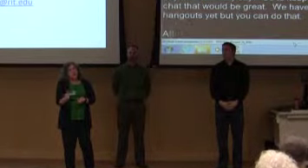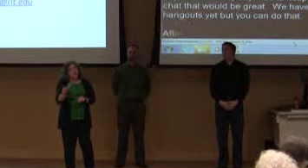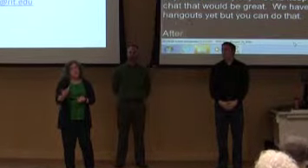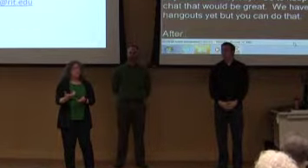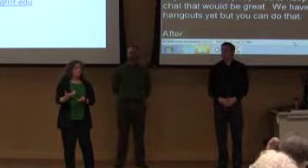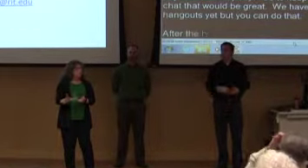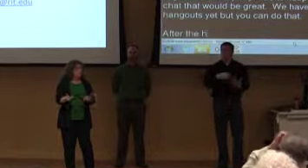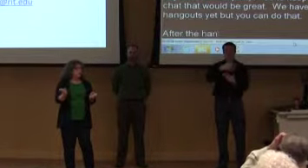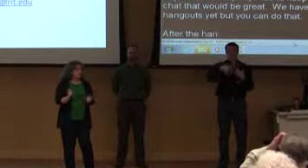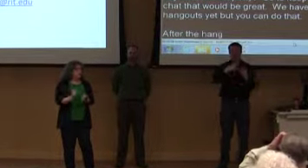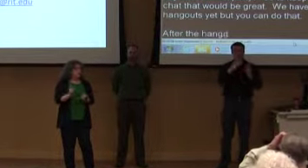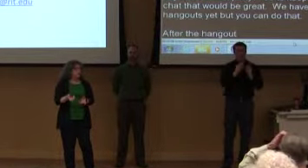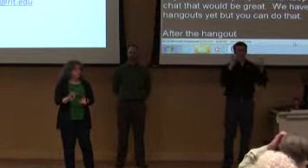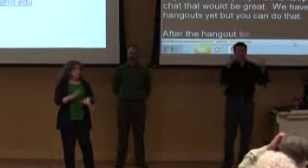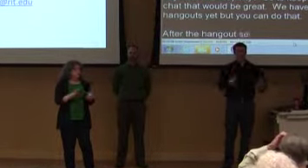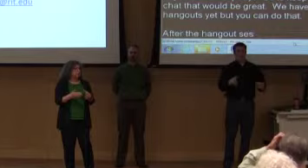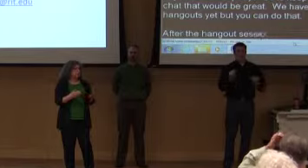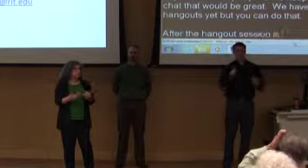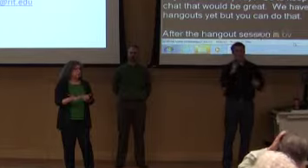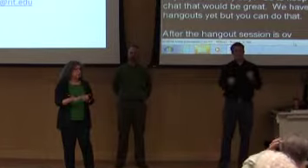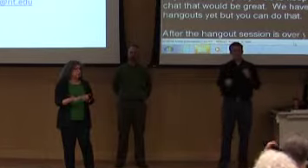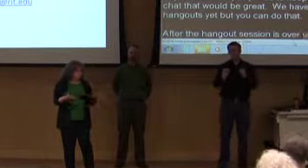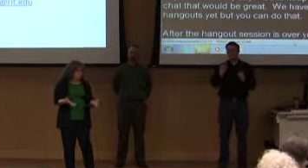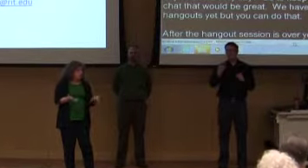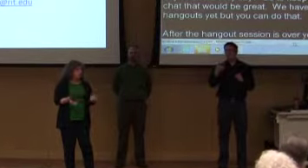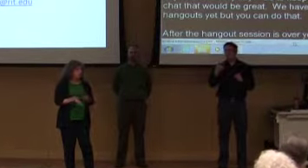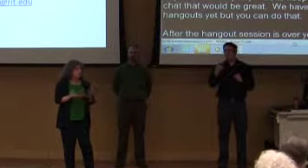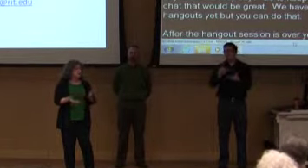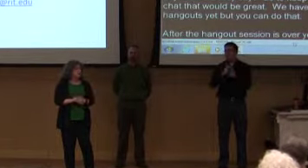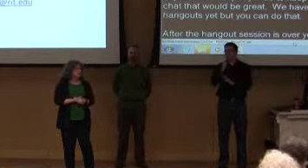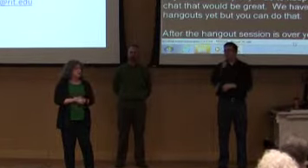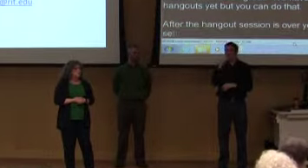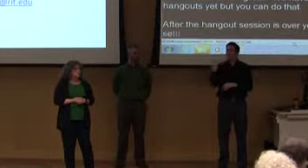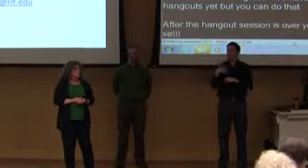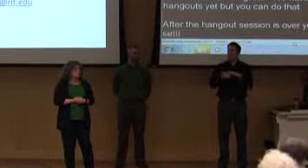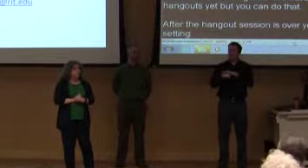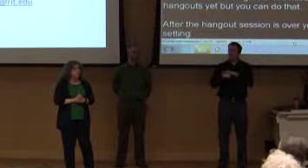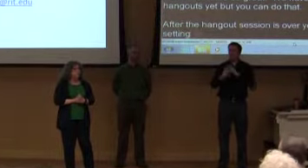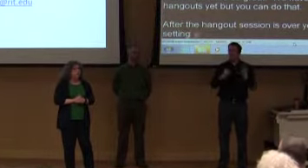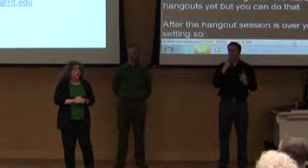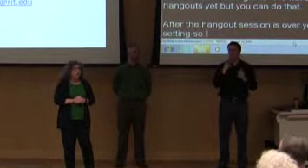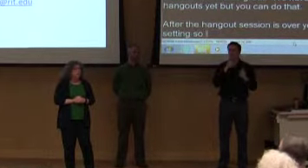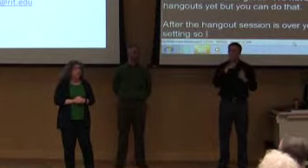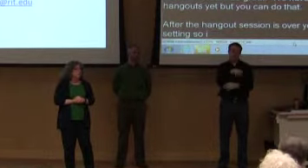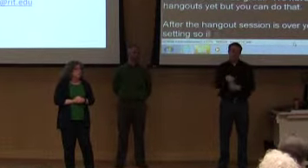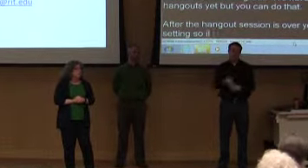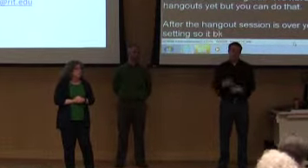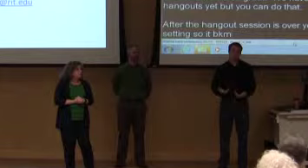this Hangout session is over, then you can change the settings so that it becomes private and only accessible to the people who are